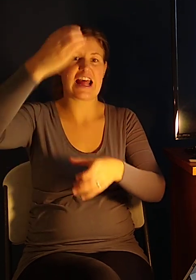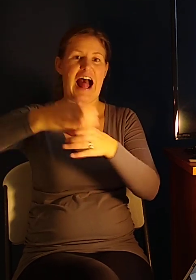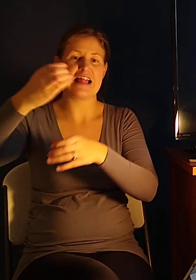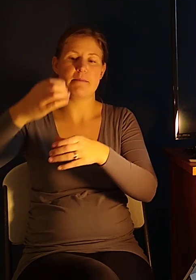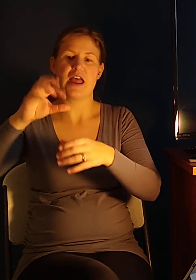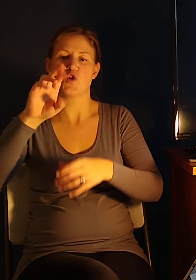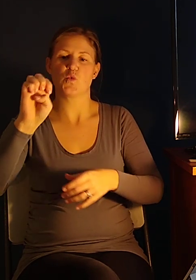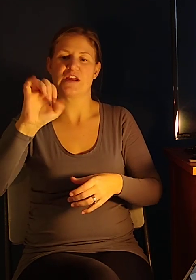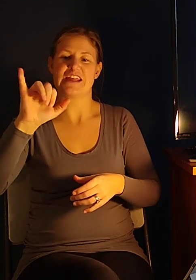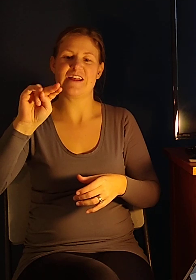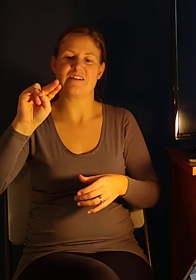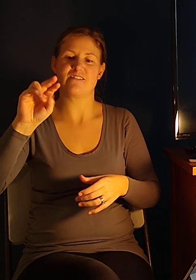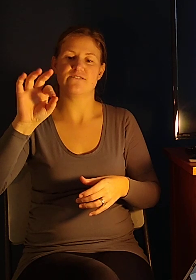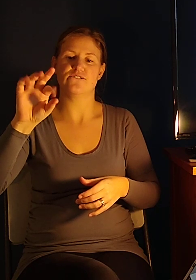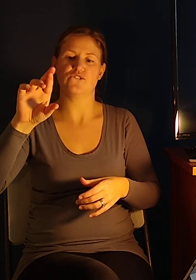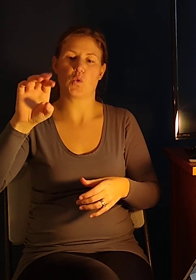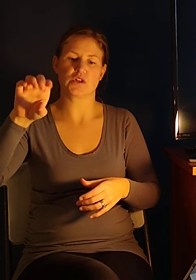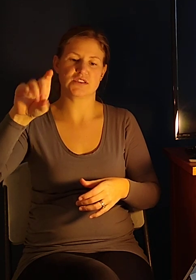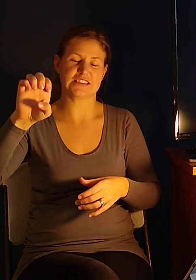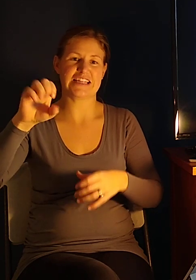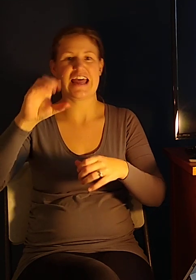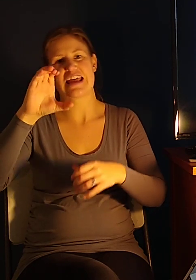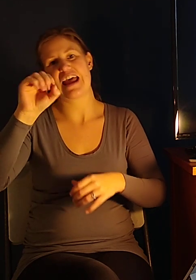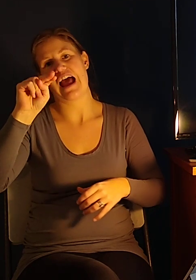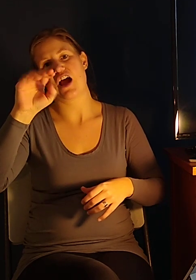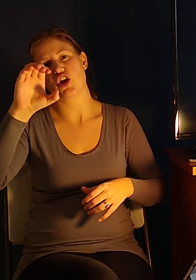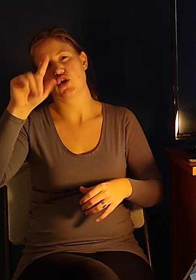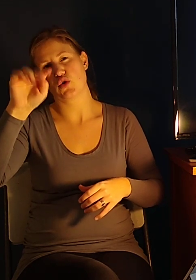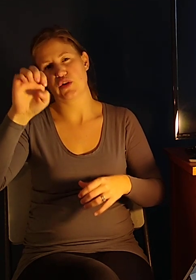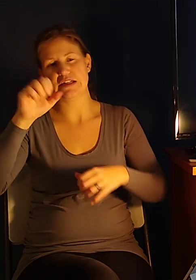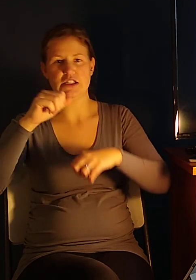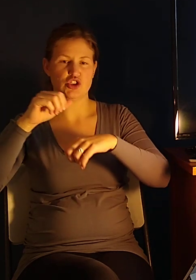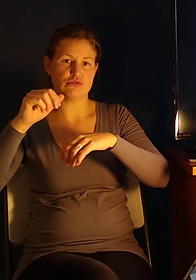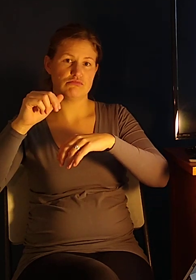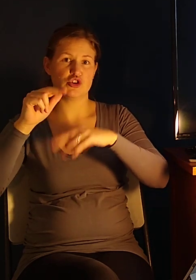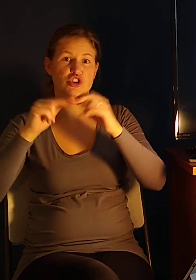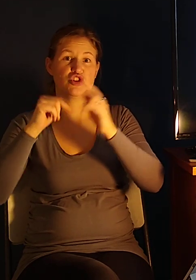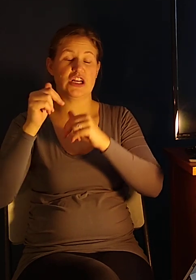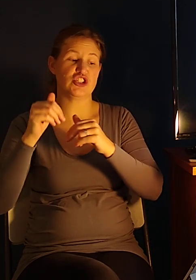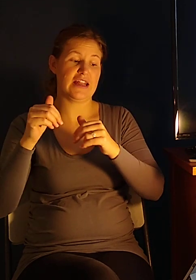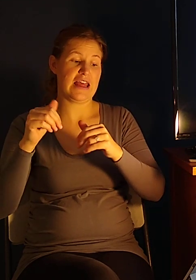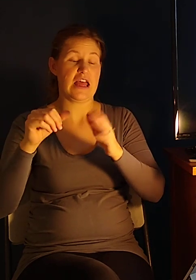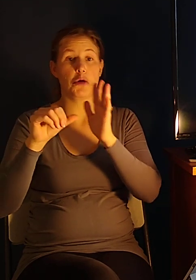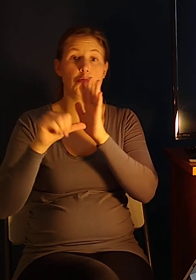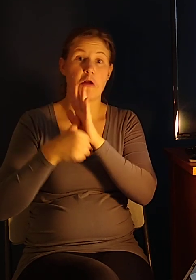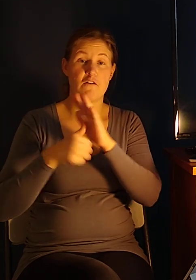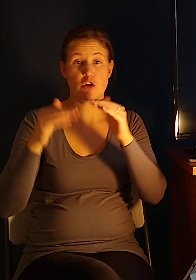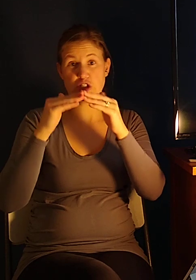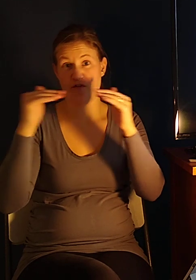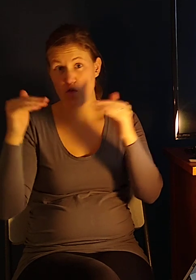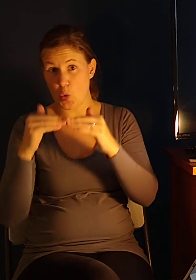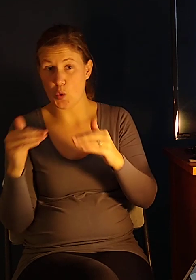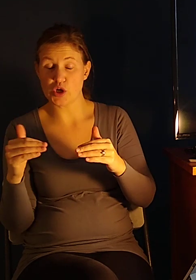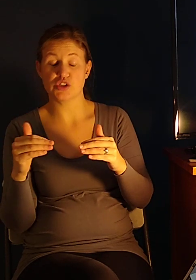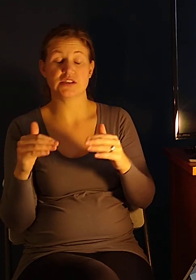construction. It had reinforced concrete floors and roof interior supported